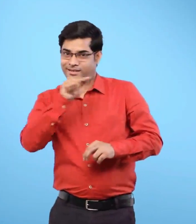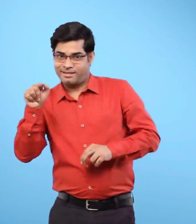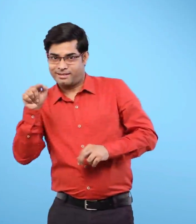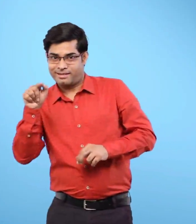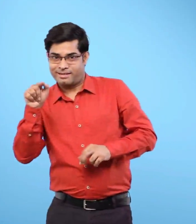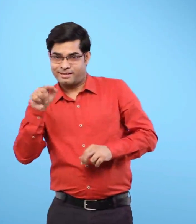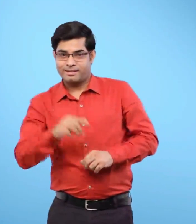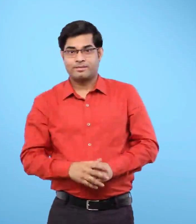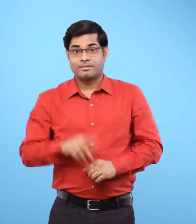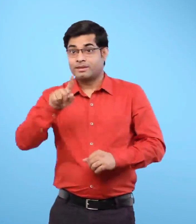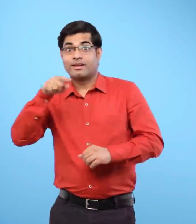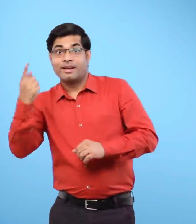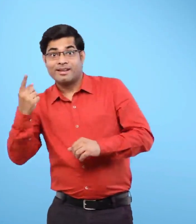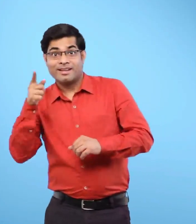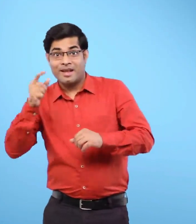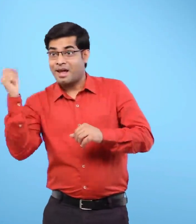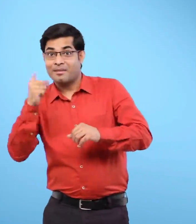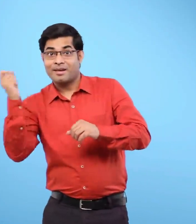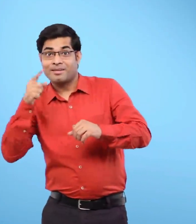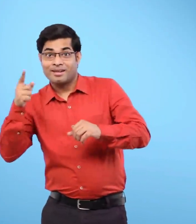Dash. Months in which it comes.